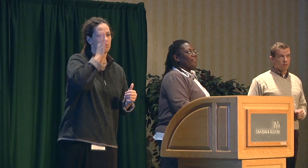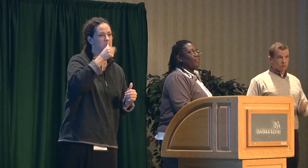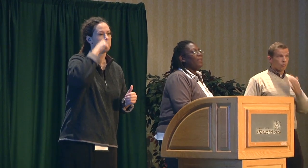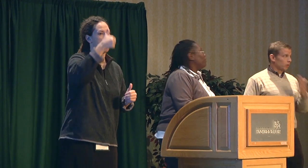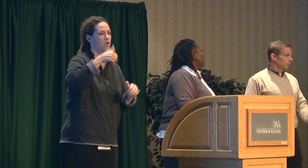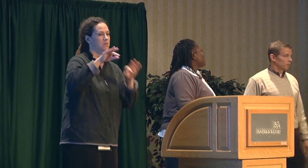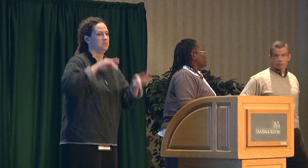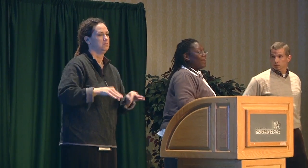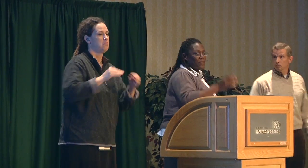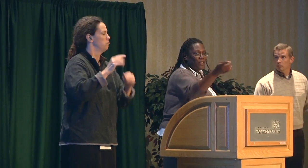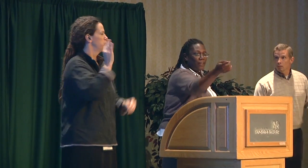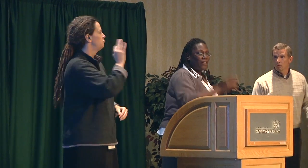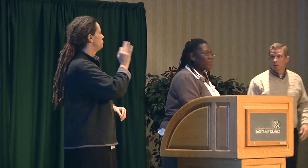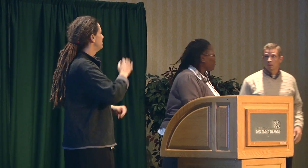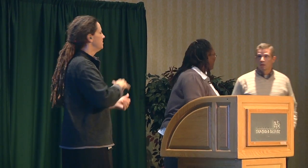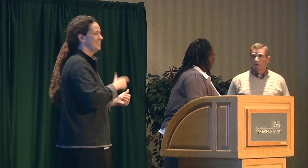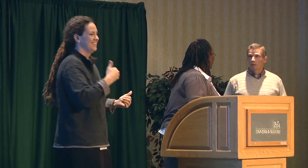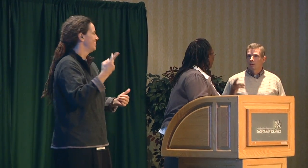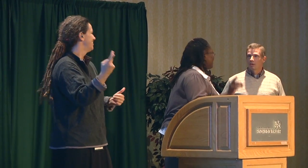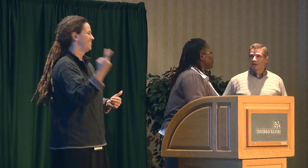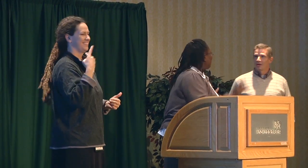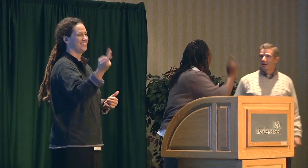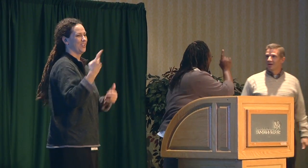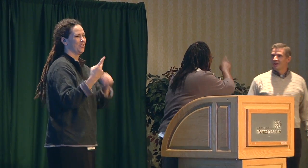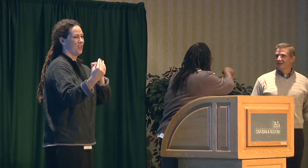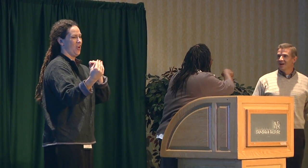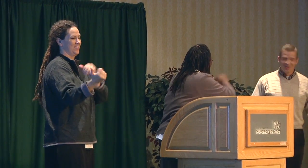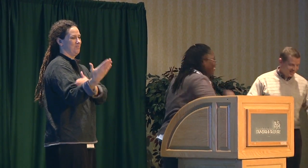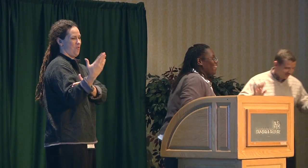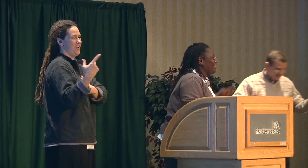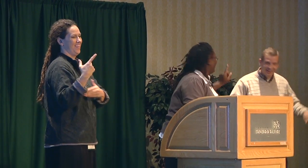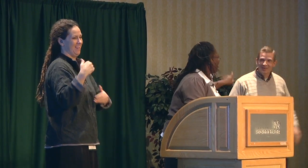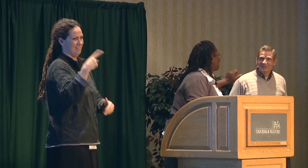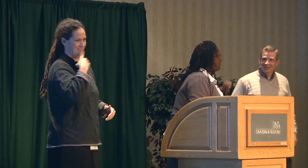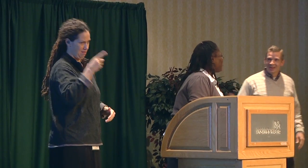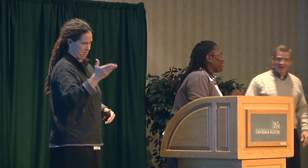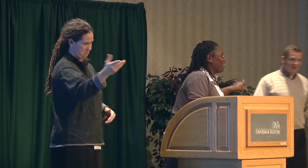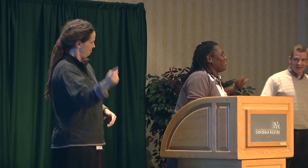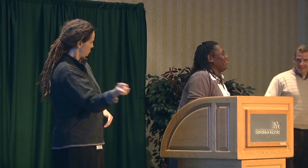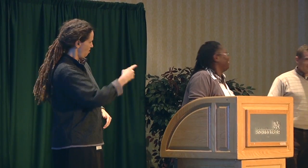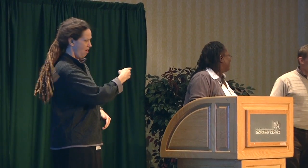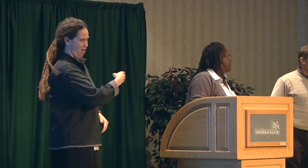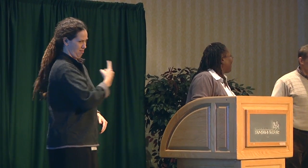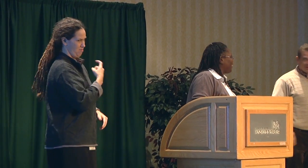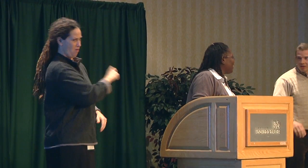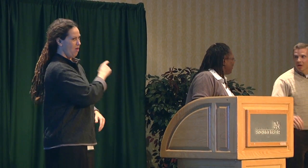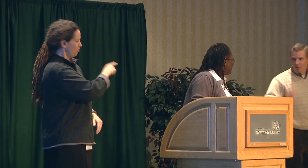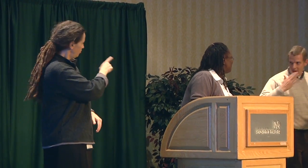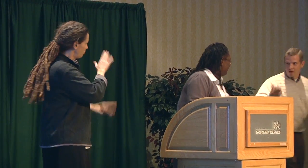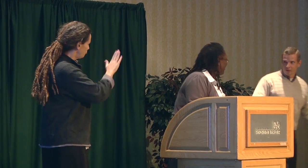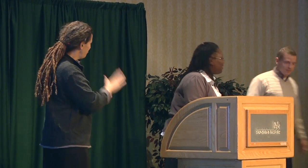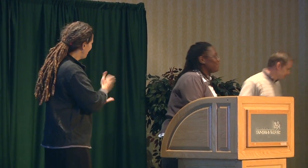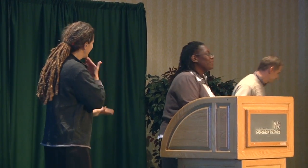great. Thanks. You're welcome. That's the thing. I was talking to him this morning at breakfast, and I told him to call you. That's why I told him this morning to call you. So great, thank